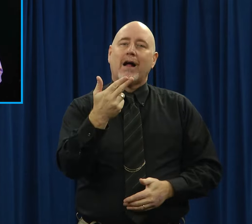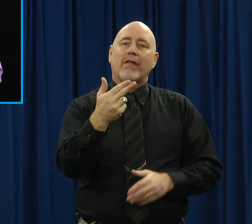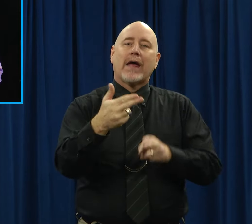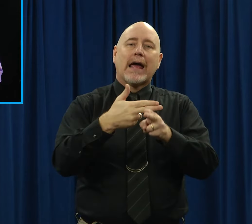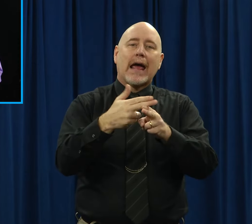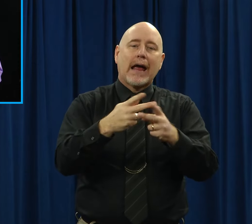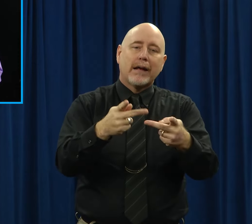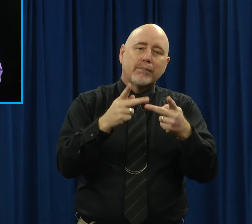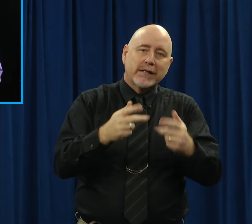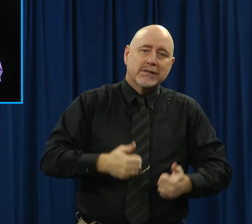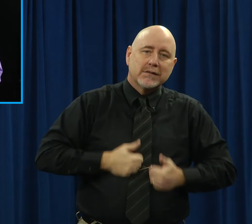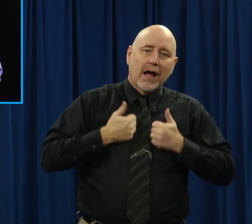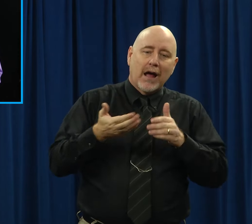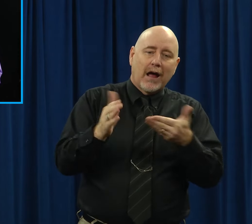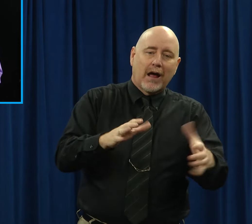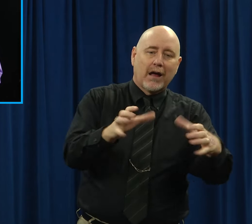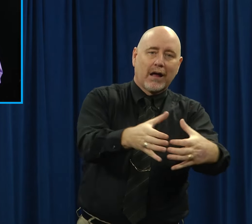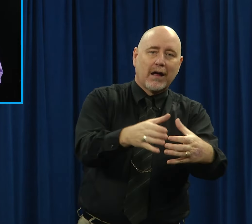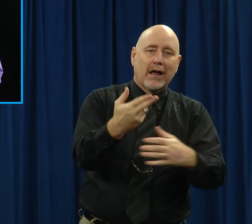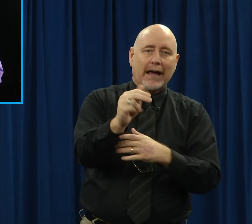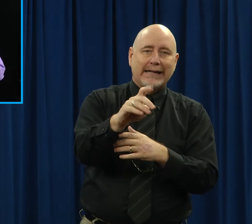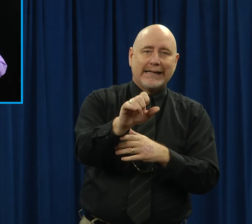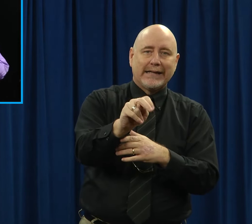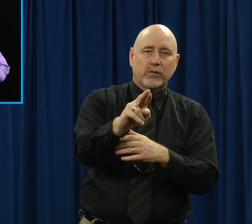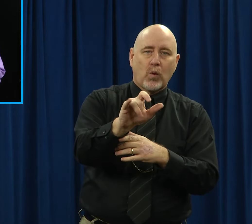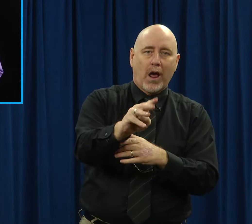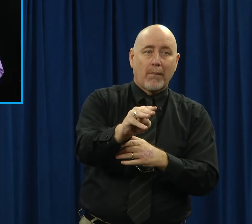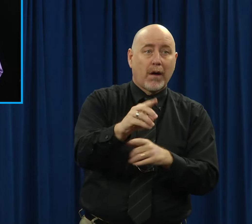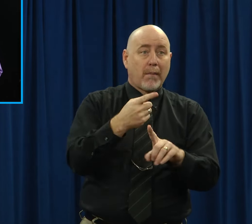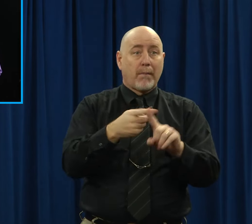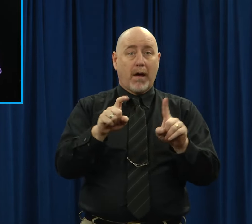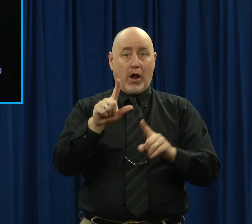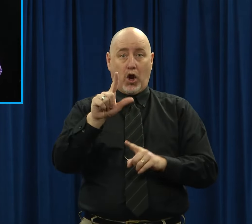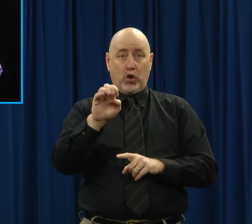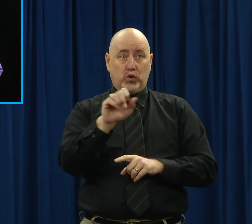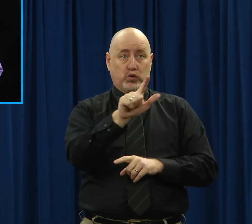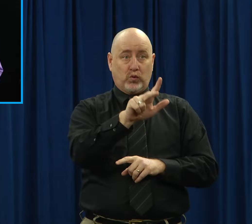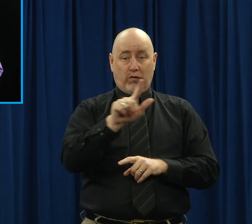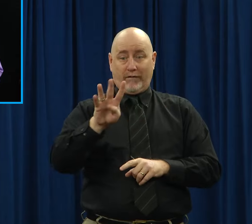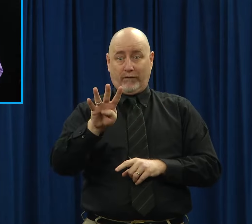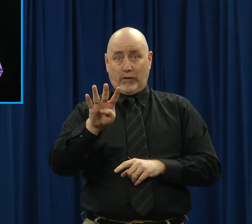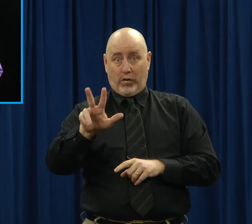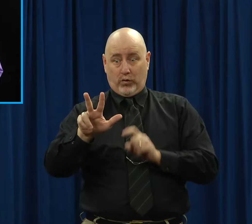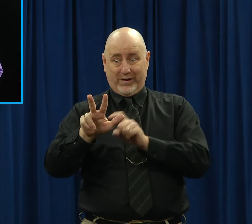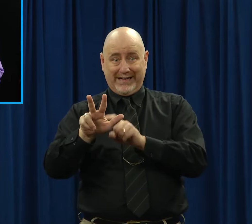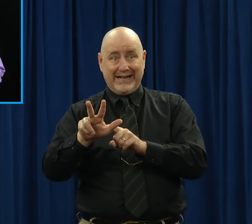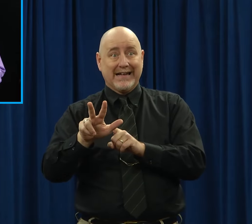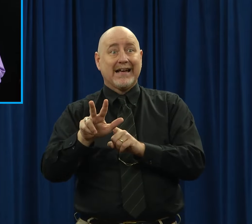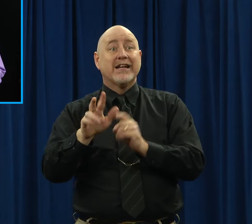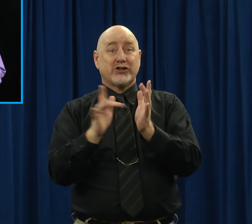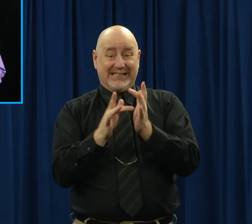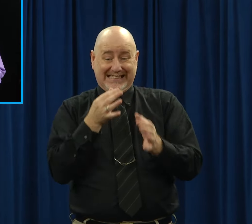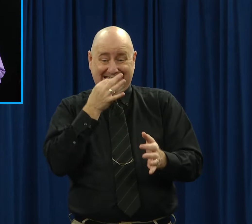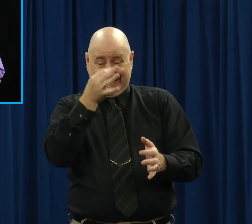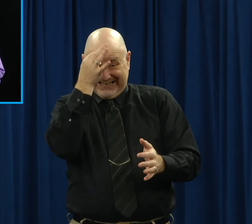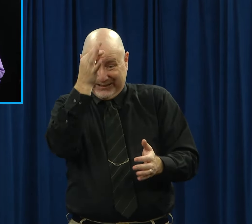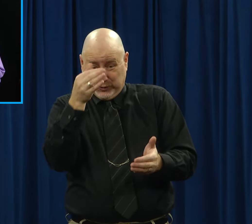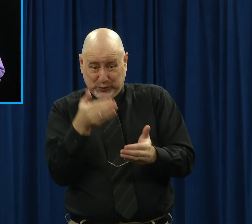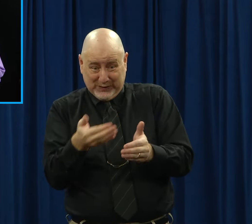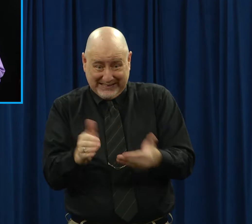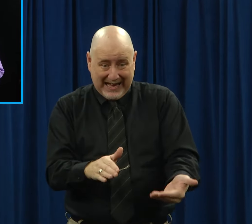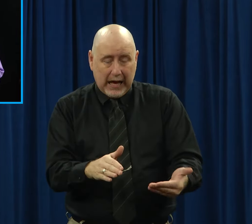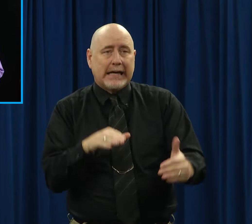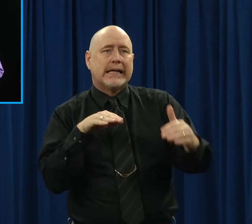died. He went to the Hadean realm, to Hades. But Luke 23:43, as Christ was about to die, He said He was going to go